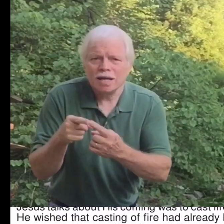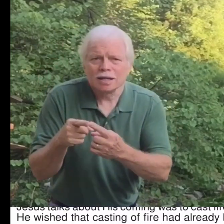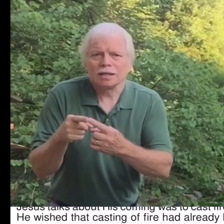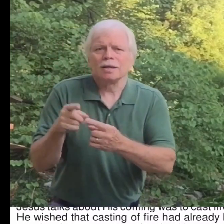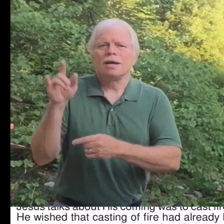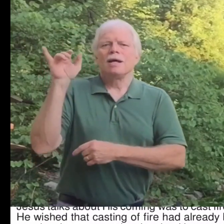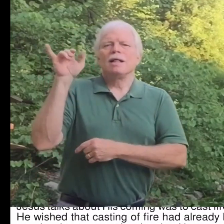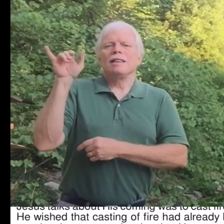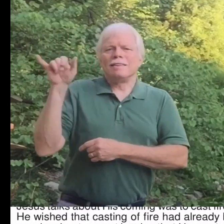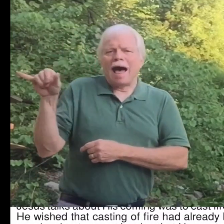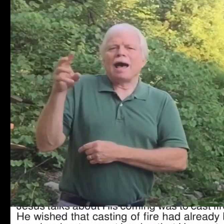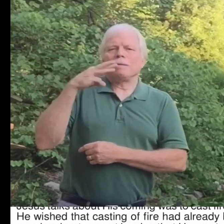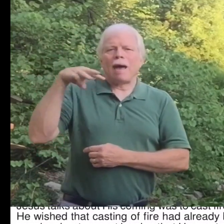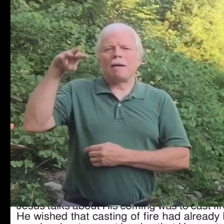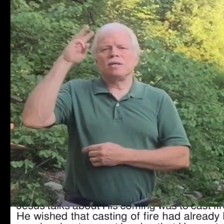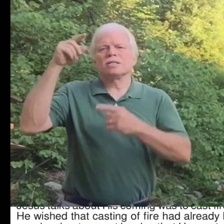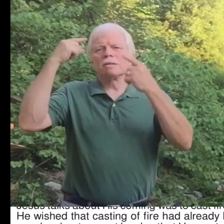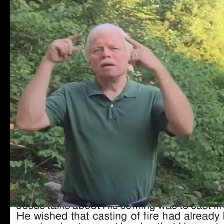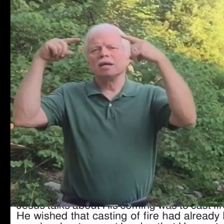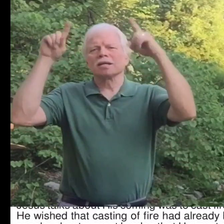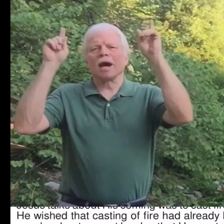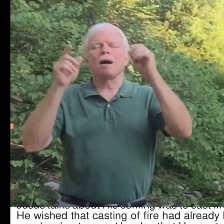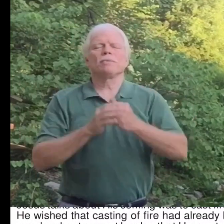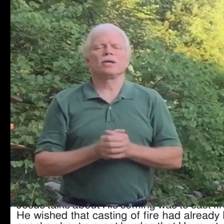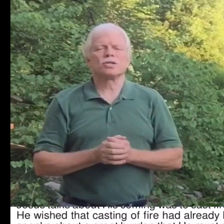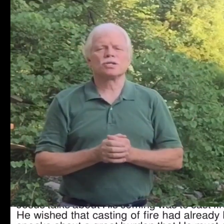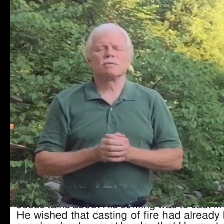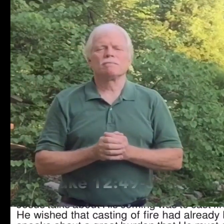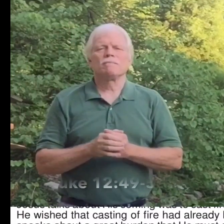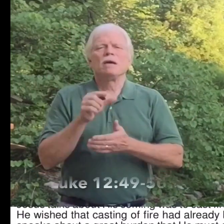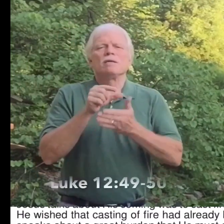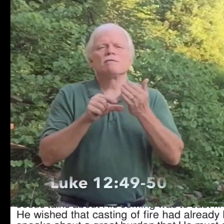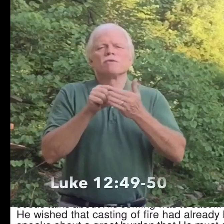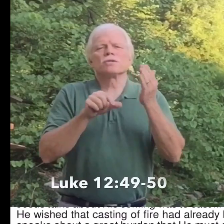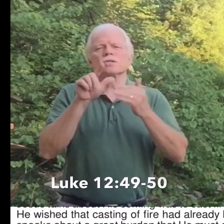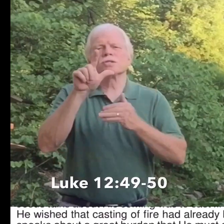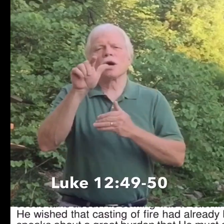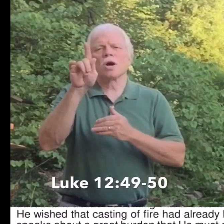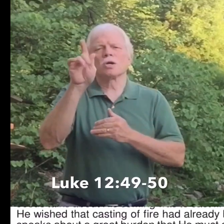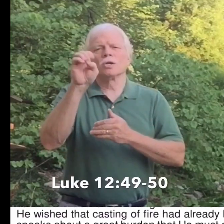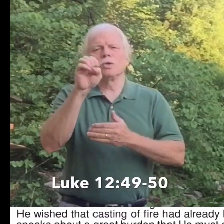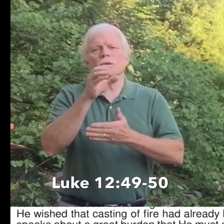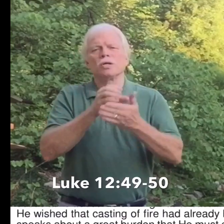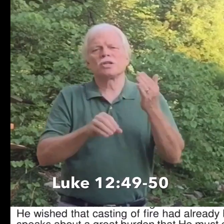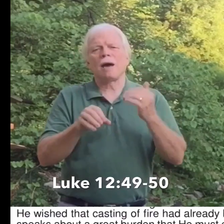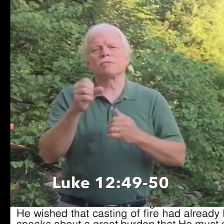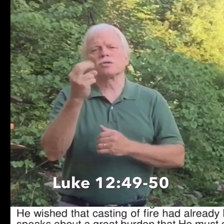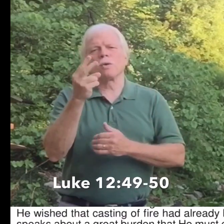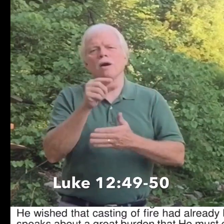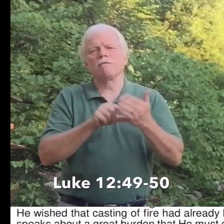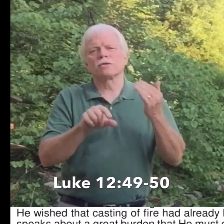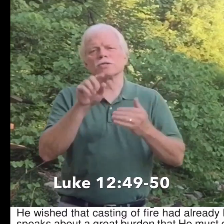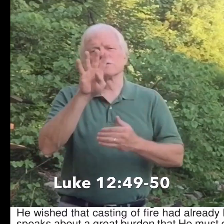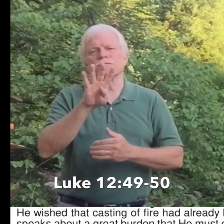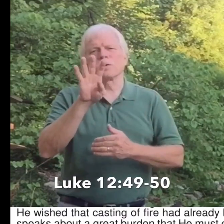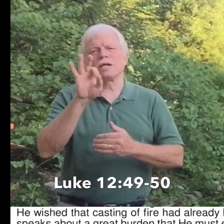until that baptism is accomplished. The verses are Luke chapter 12, verses